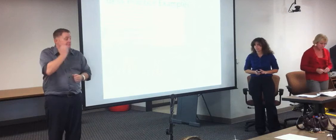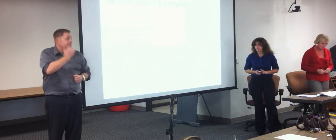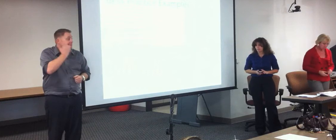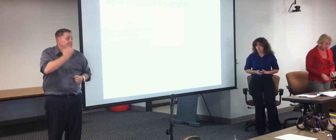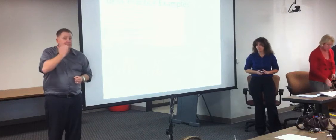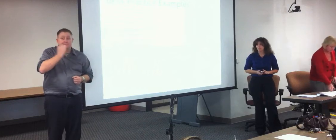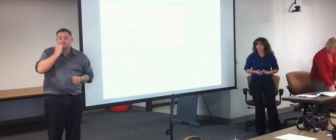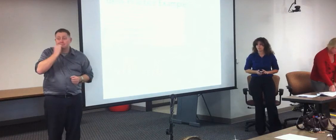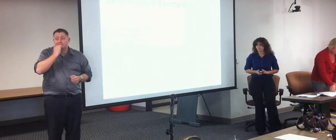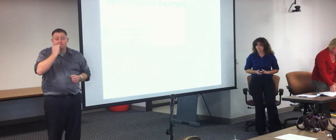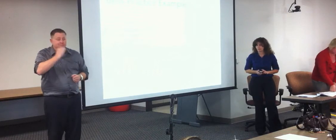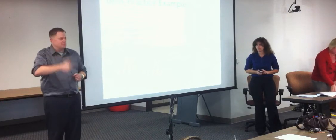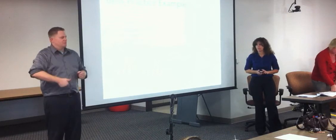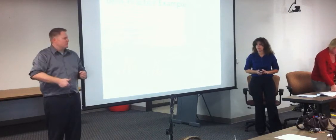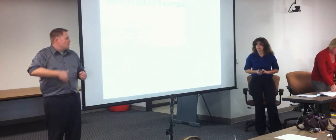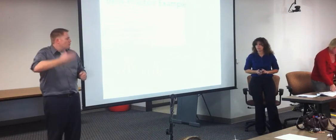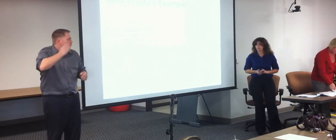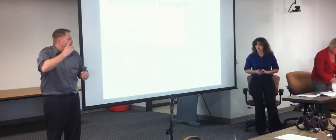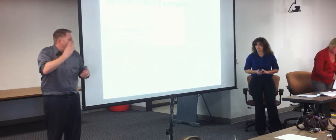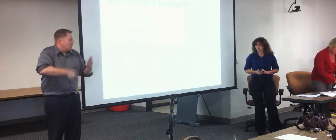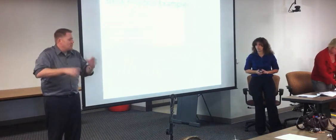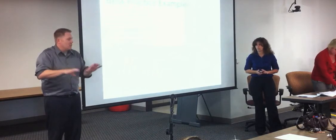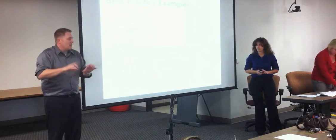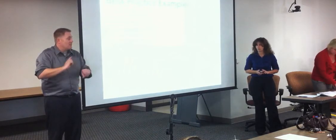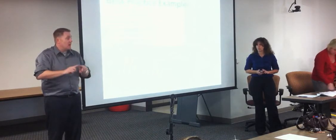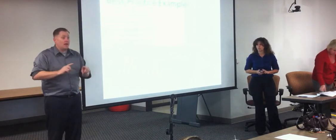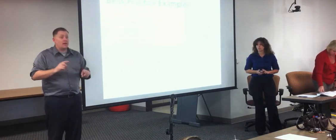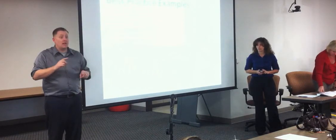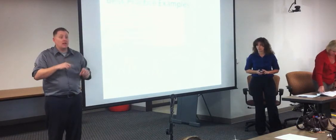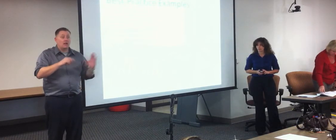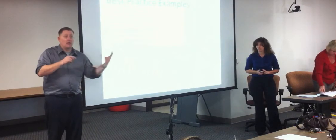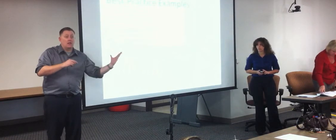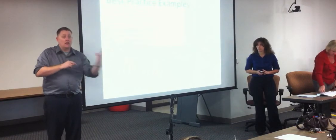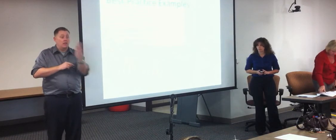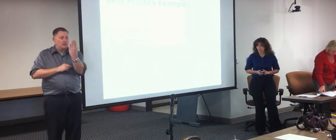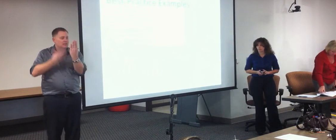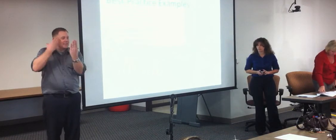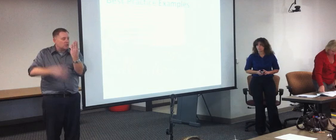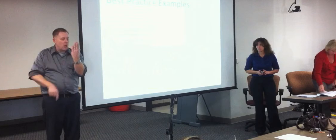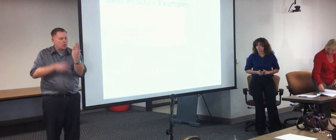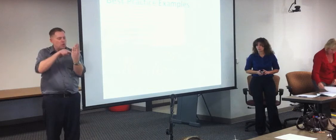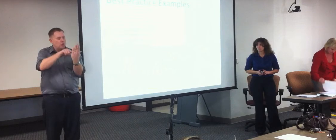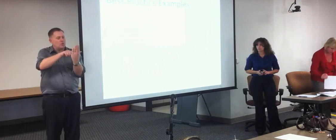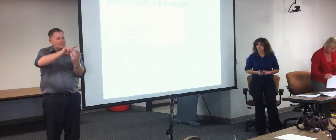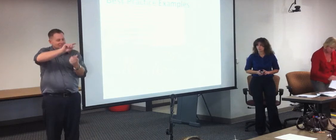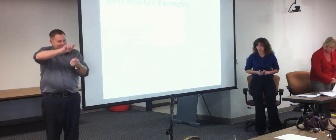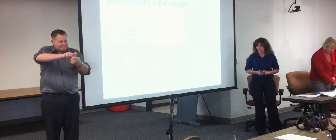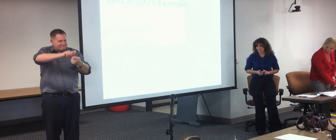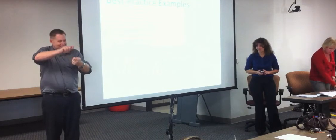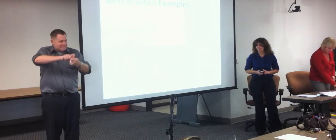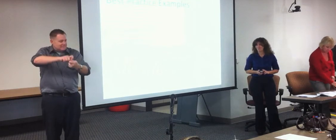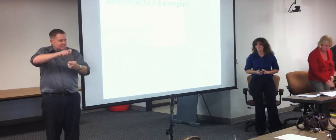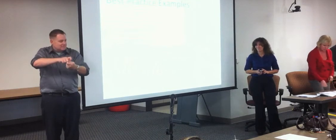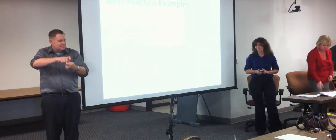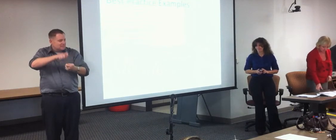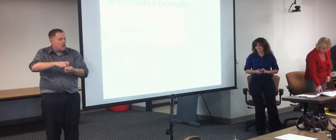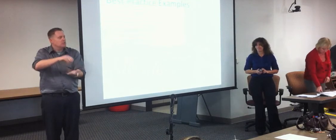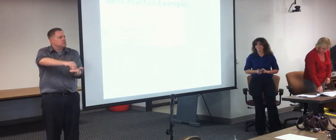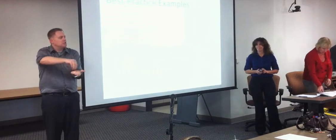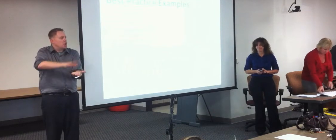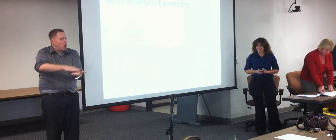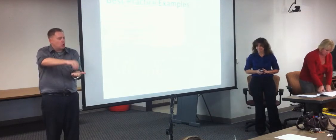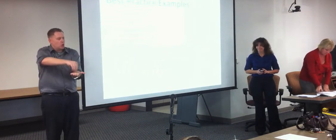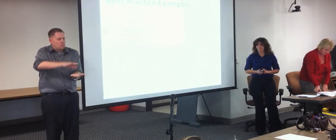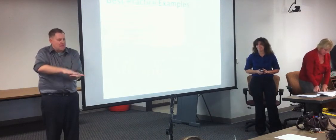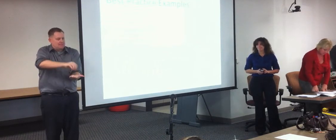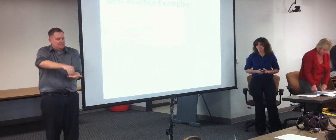consumer daily or on a regular basis. But somebody who doesn't know your consumer, you need to put those details in you document those